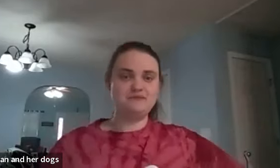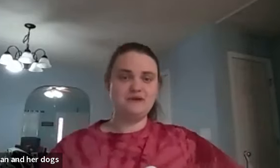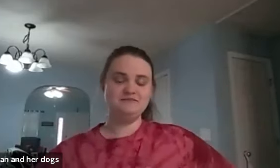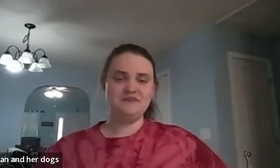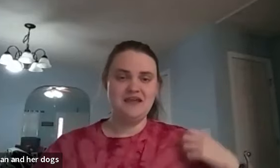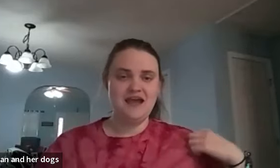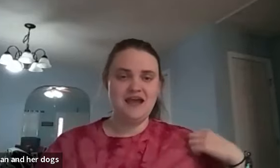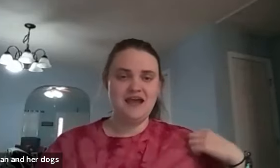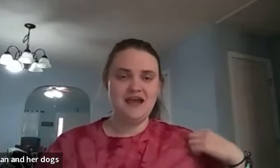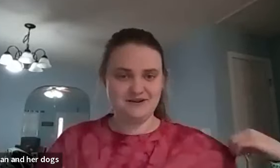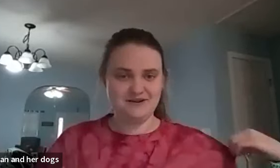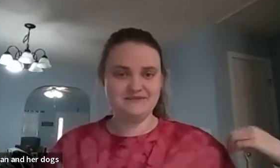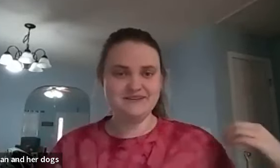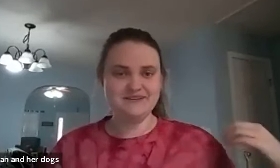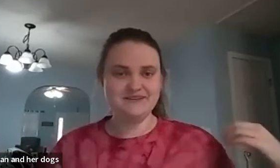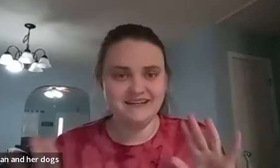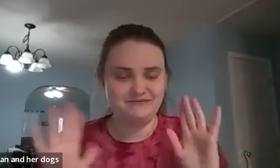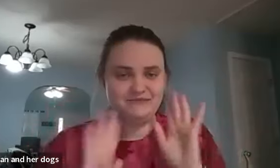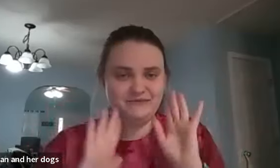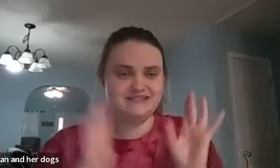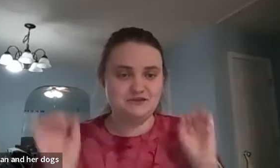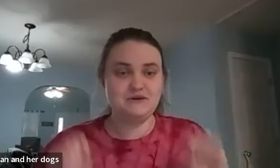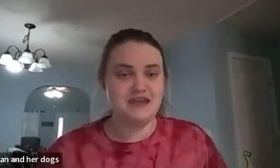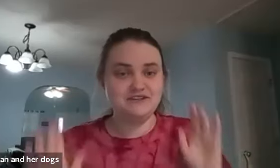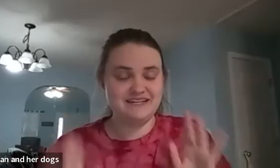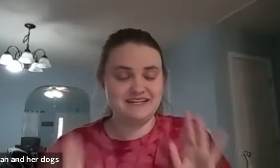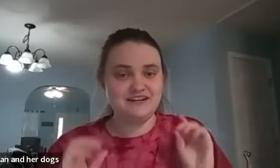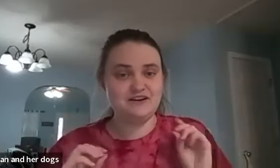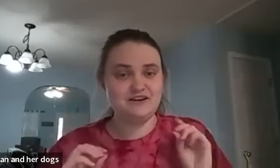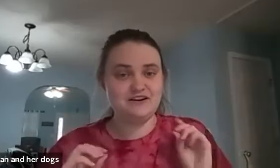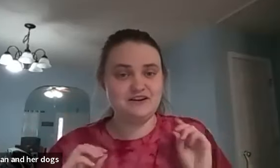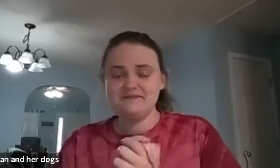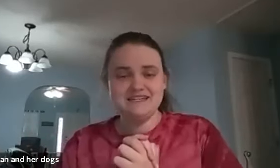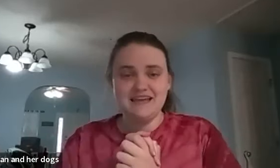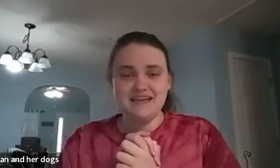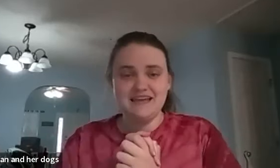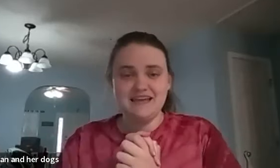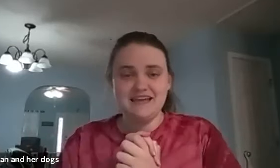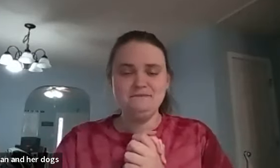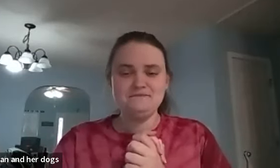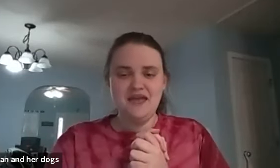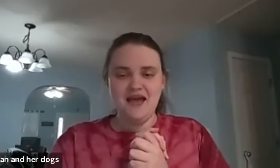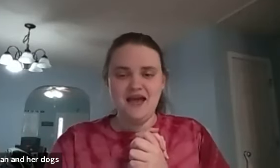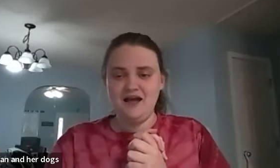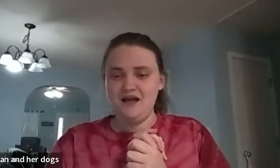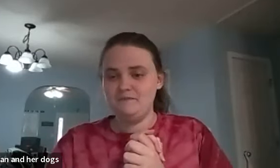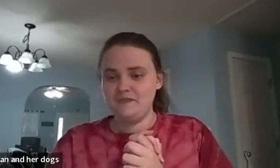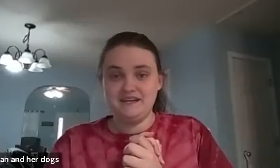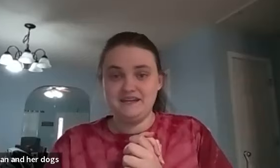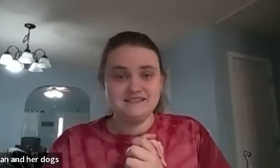bad. I promise I'm not mean, and it's okay if you didn't get it on the first try. It's A-okay. It is